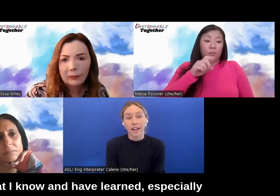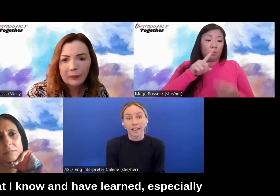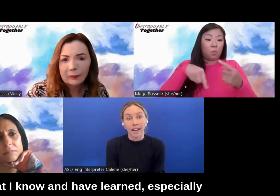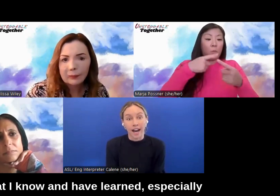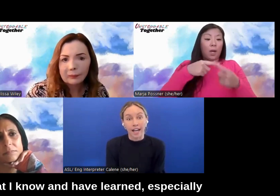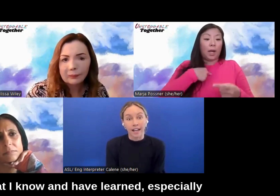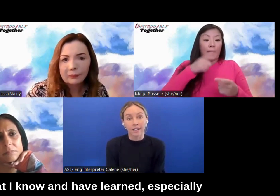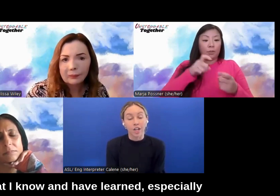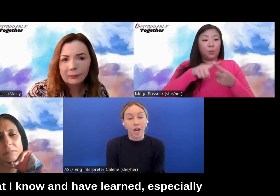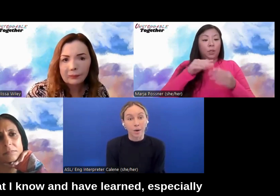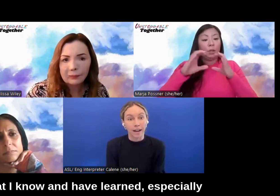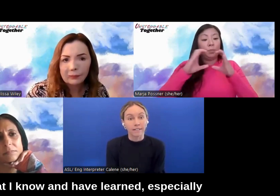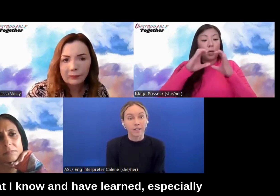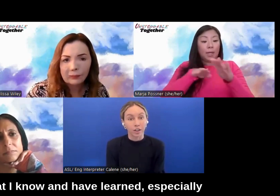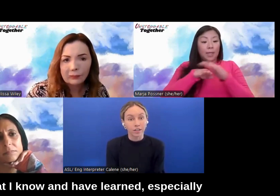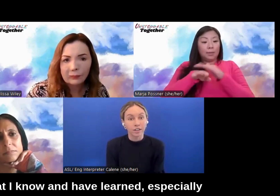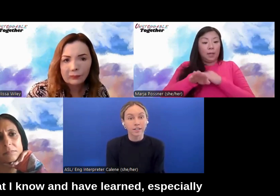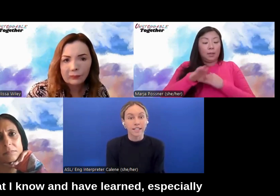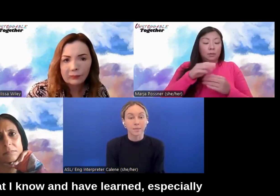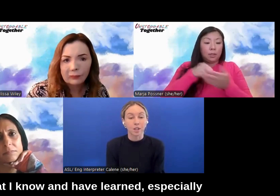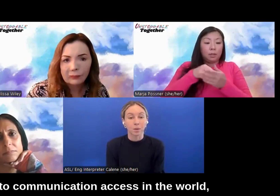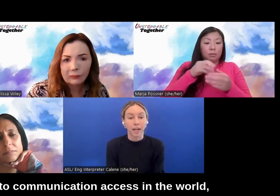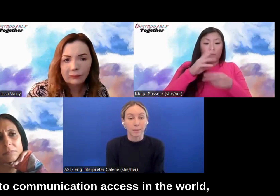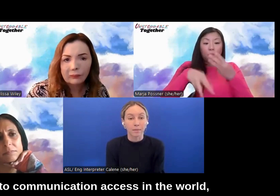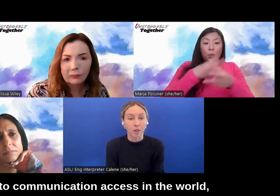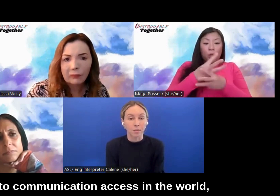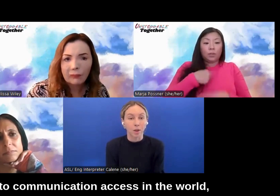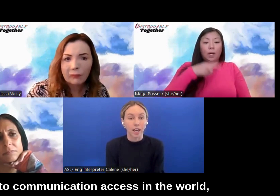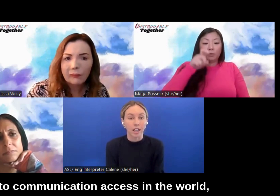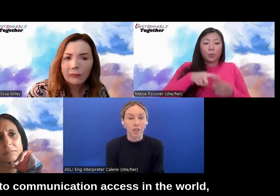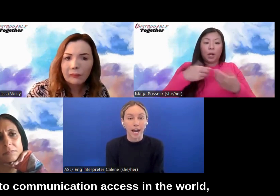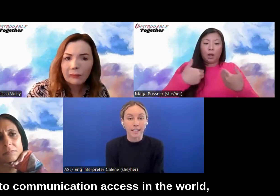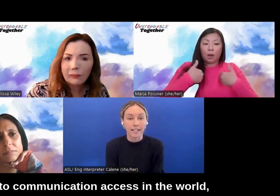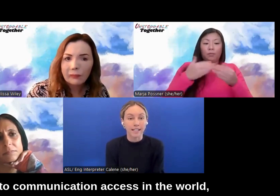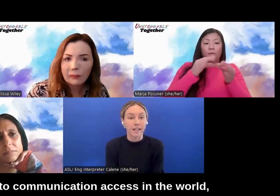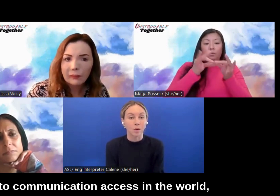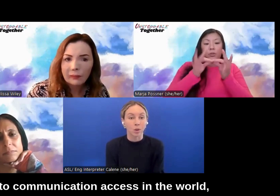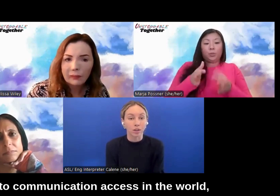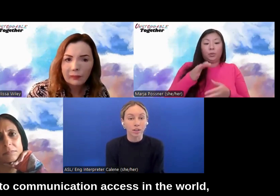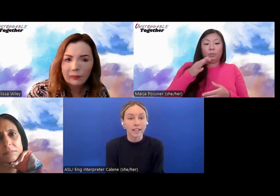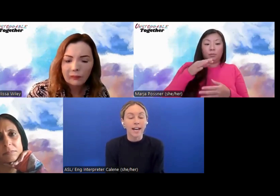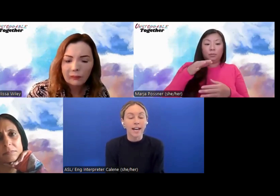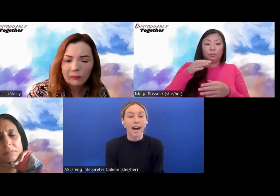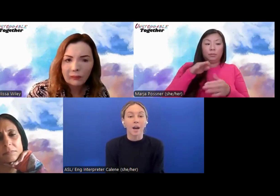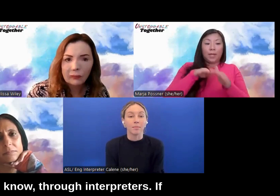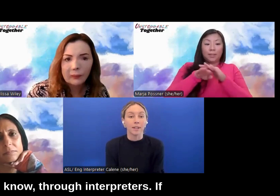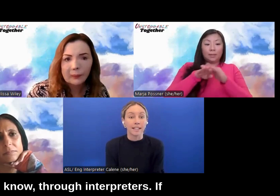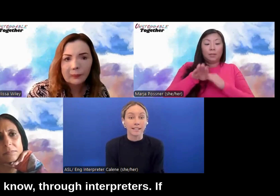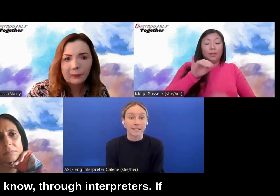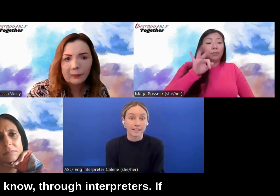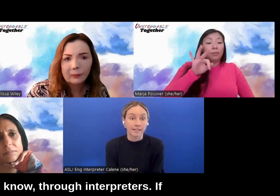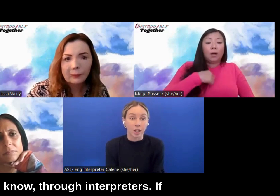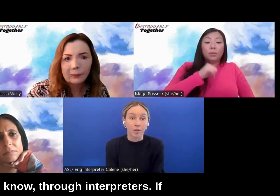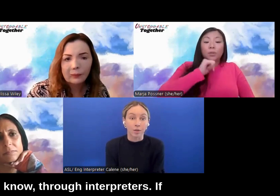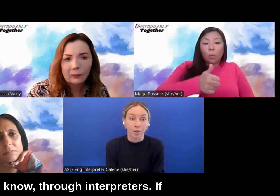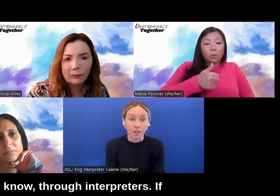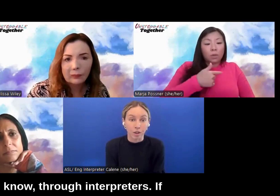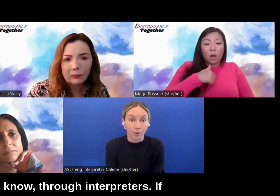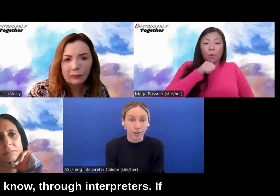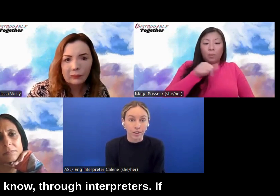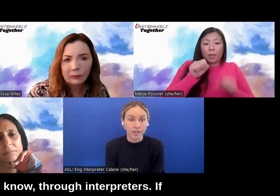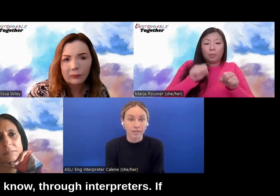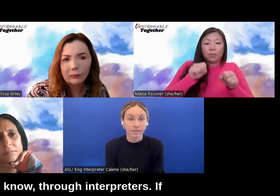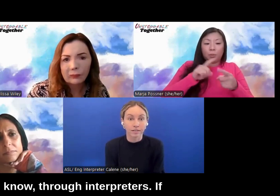And everything that I know and have learned, especially when it comes to communication access in the world, is,